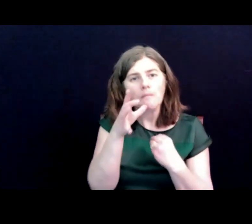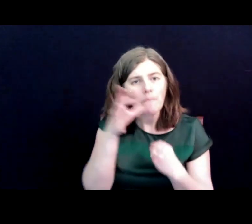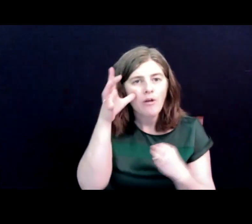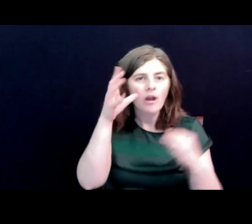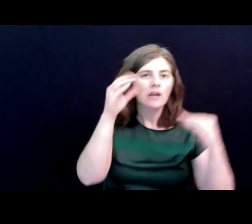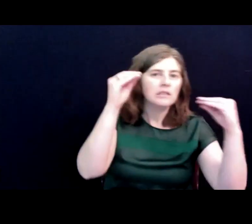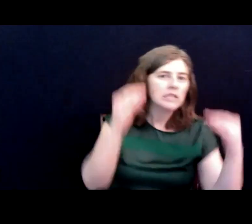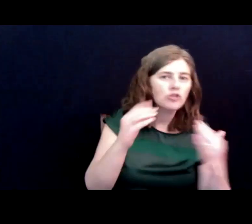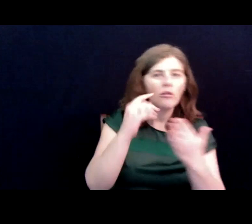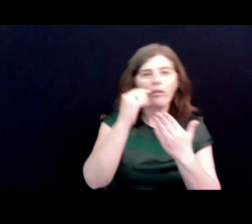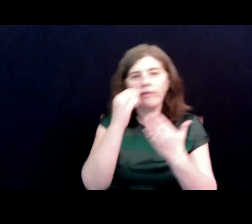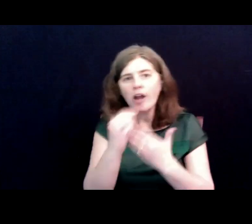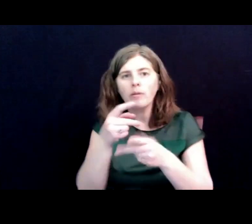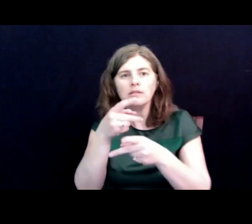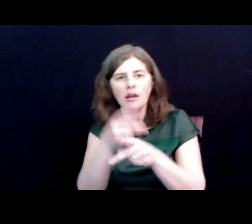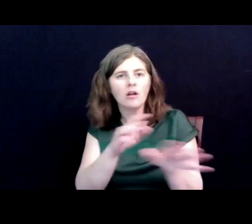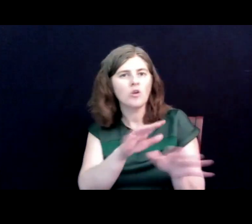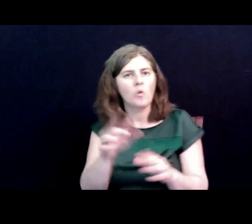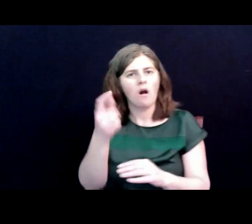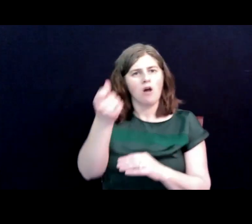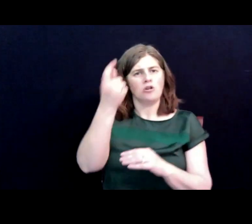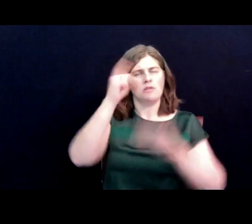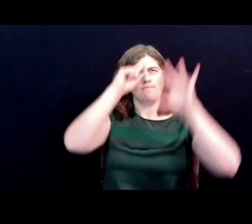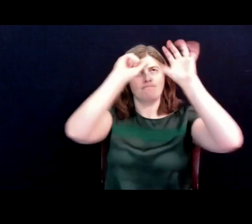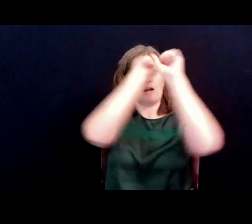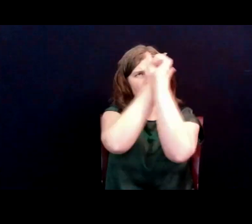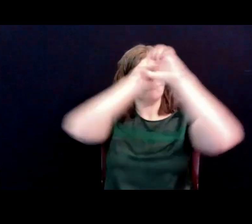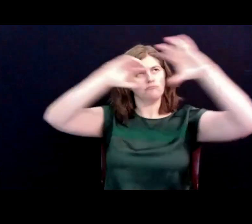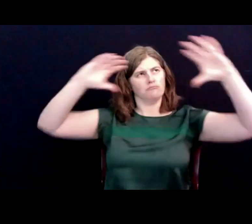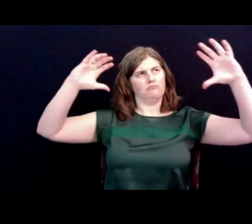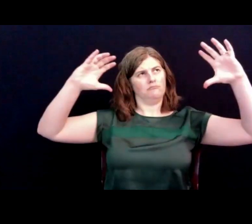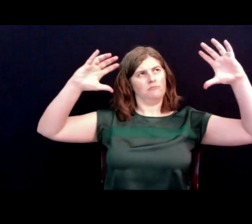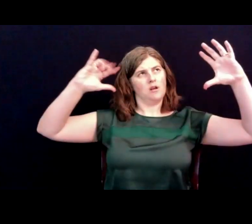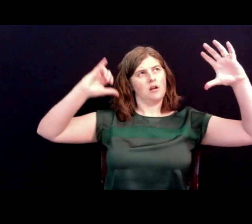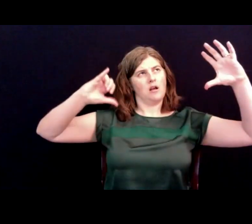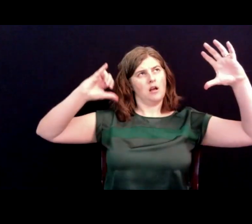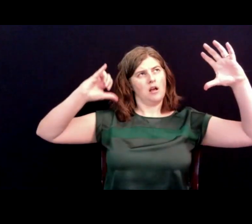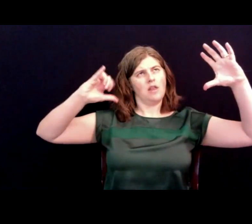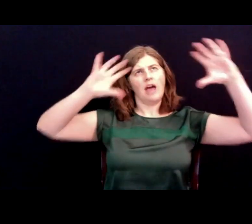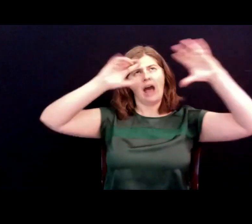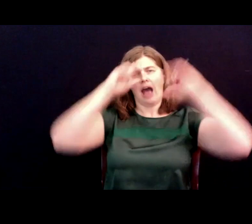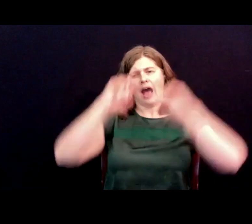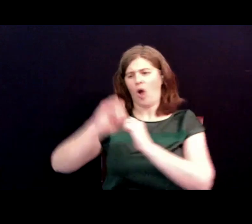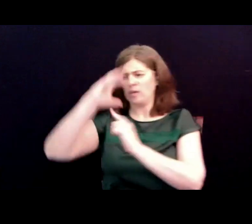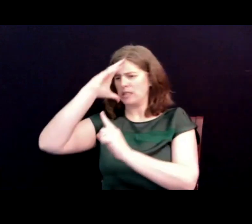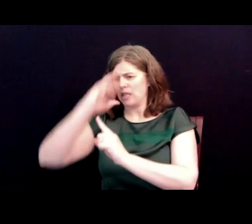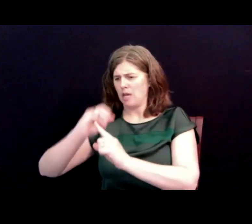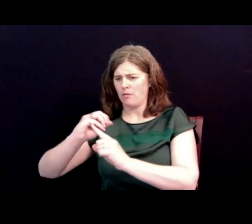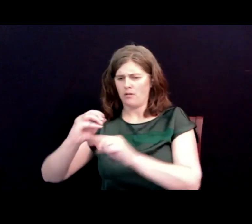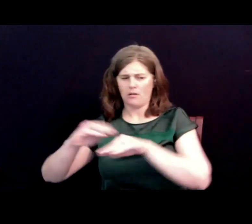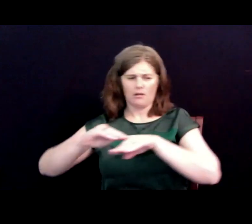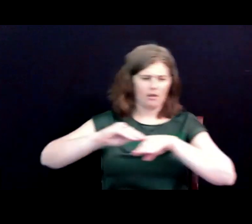a therapist, whatever, has an understanding of how to think about it. And then when you intersect with your healthcare